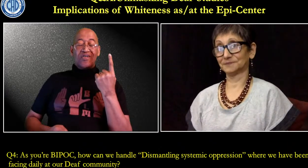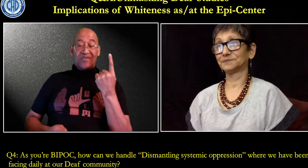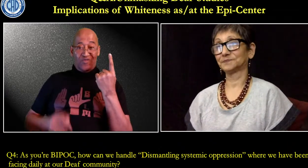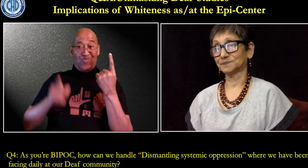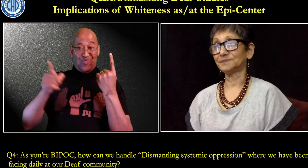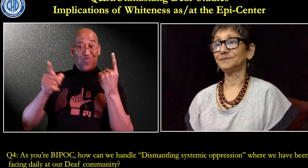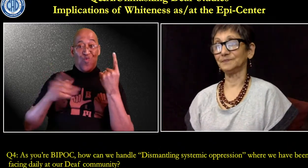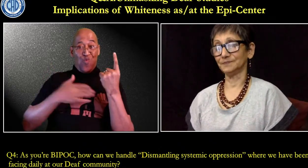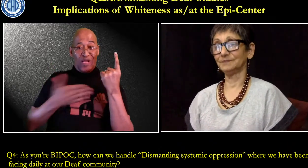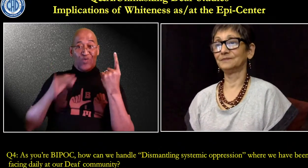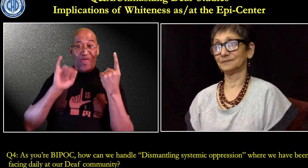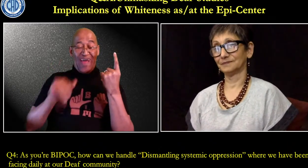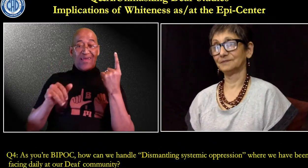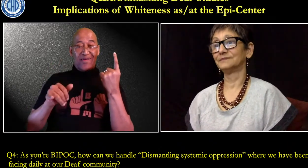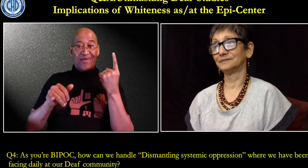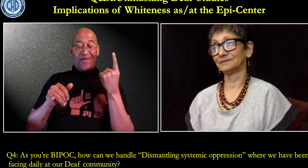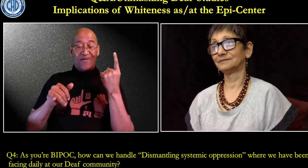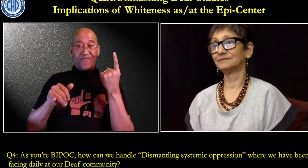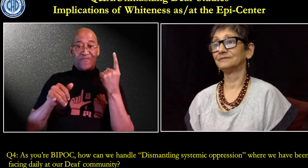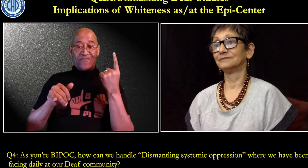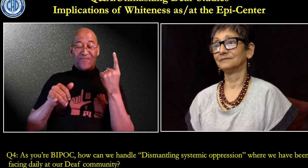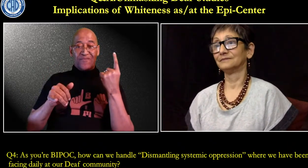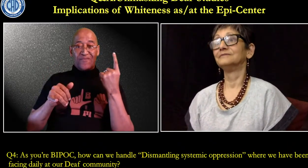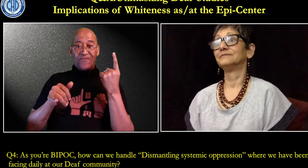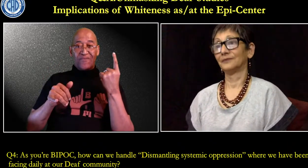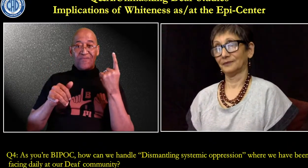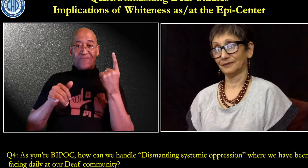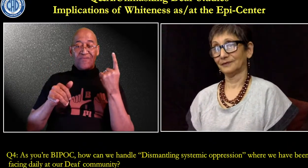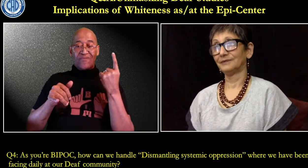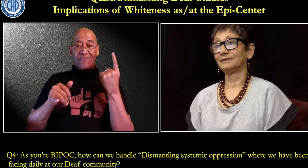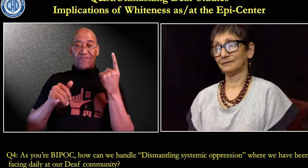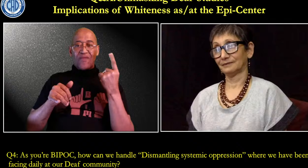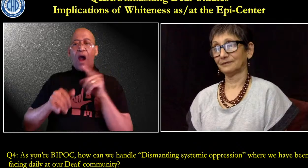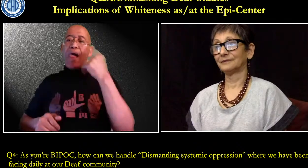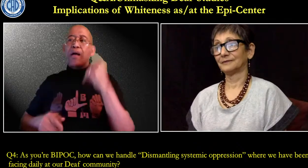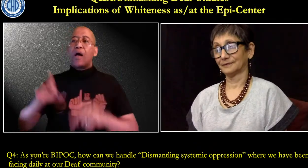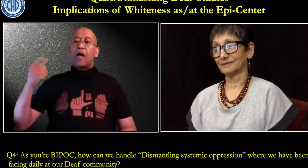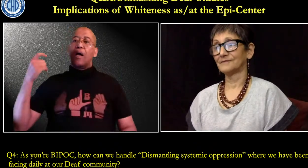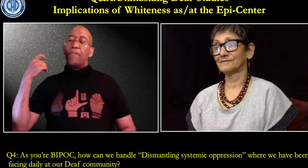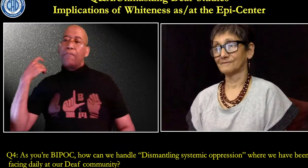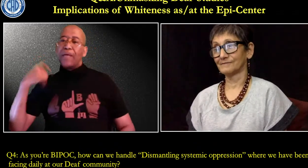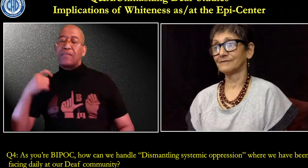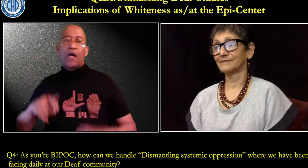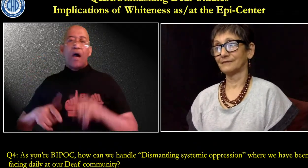But first, that has to happen. And they have to be willing to do that.